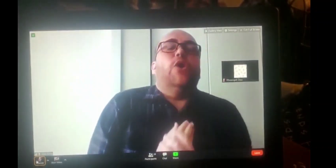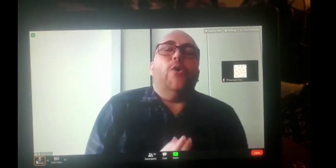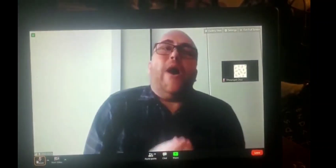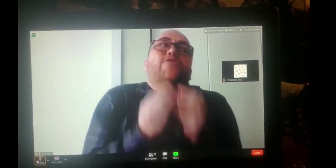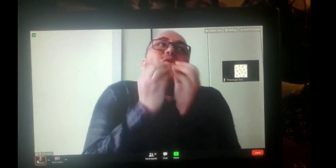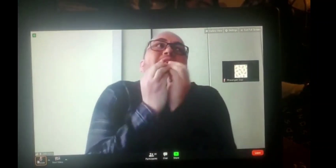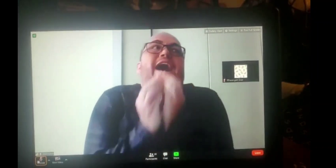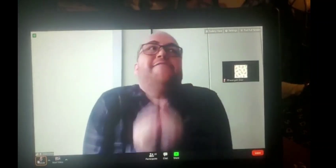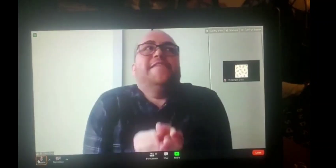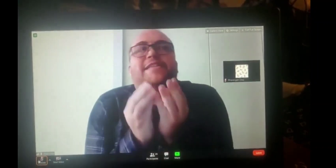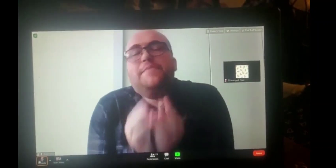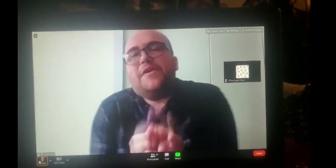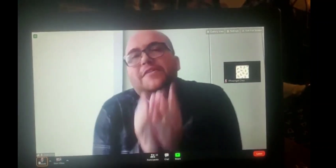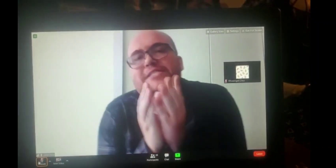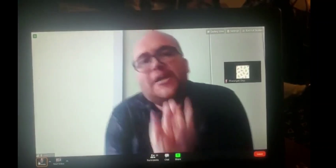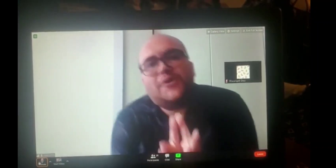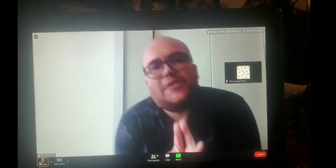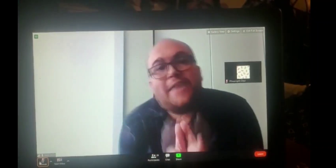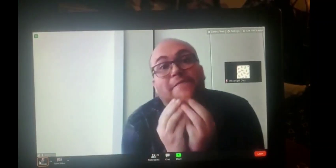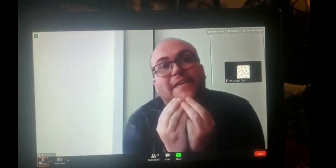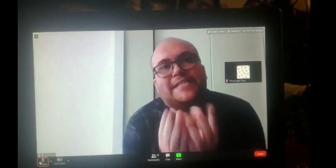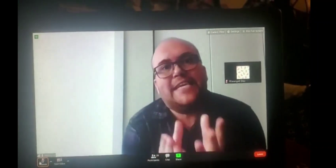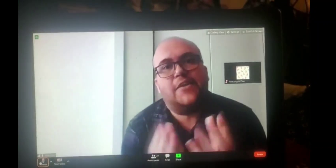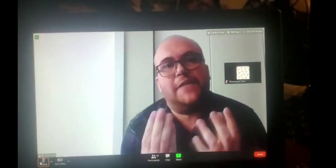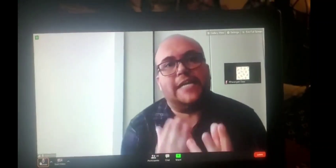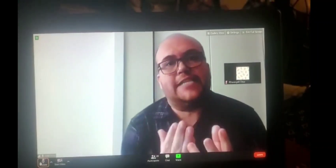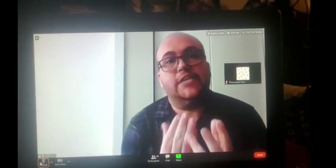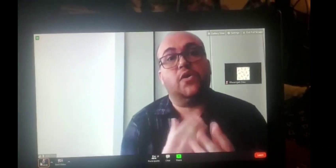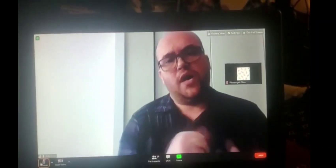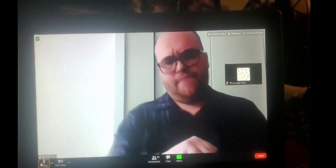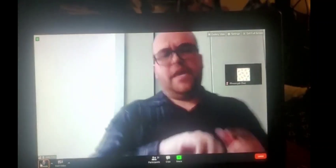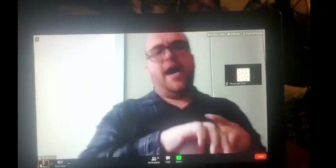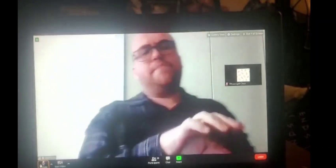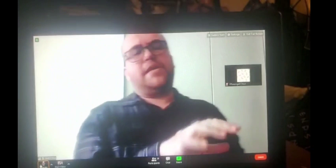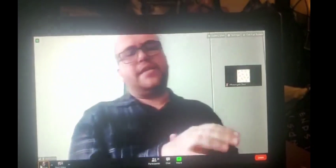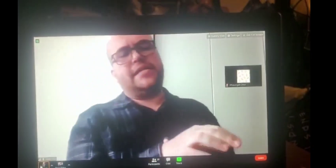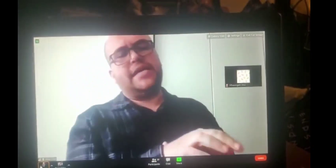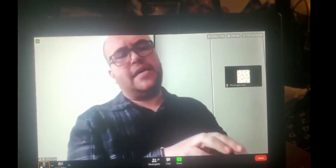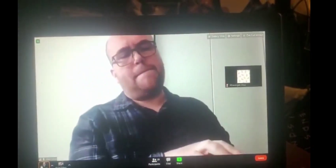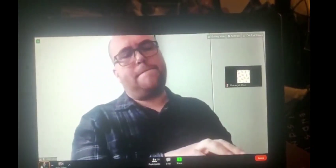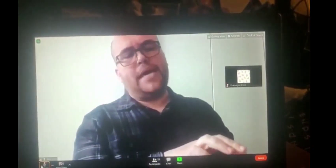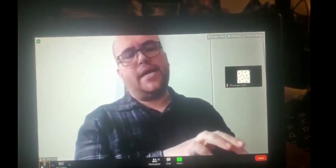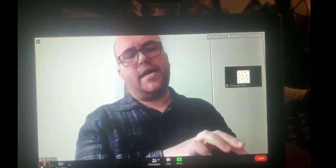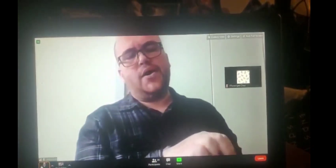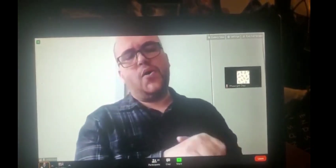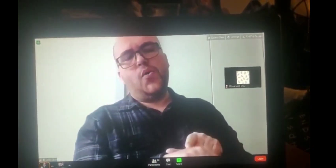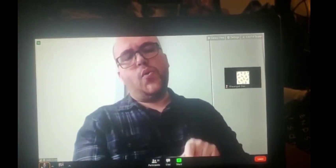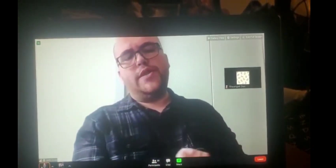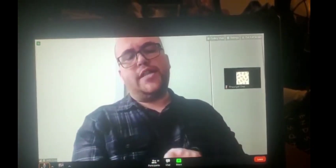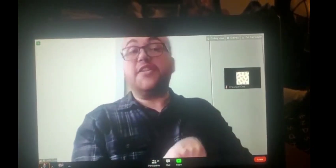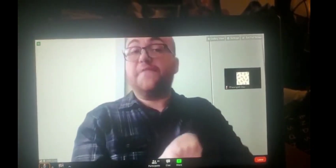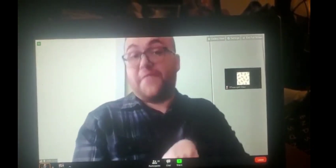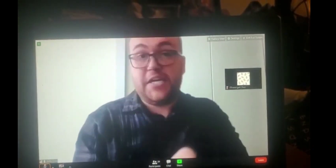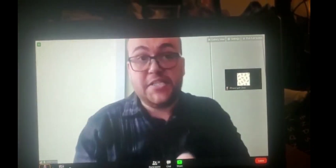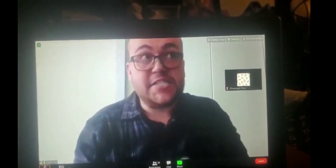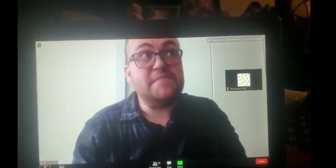know i don't have the typical stereotype of a latino i practically think with a lot of freckles